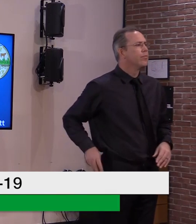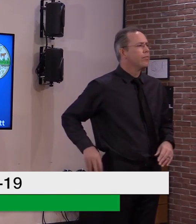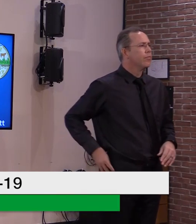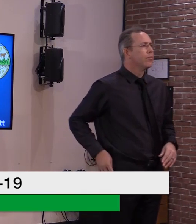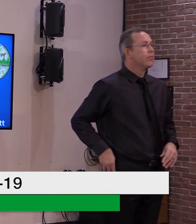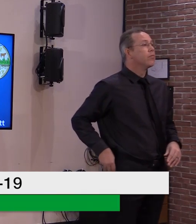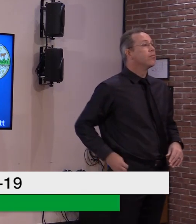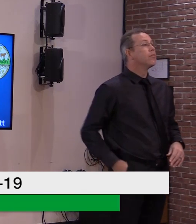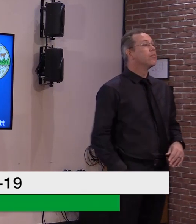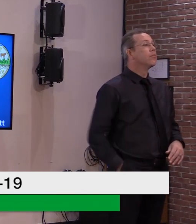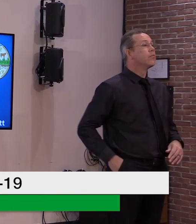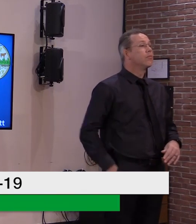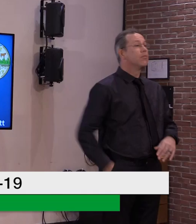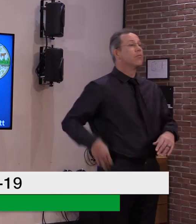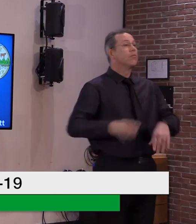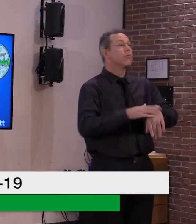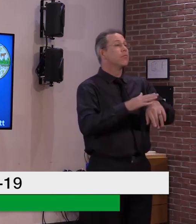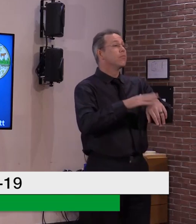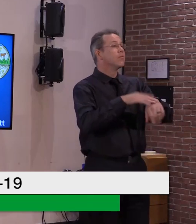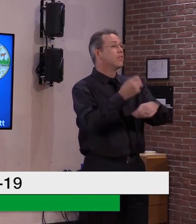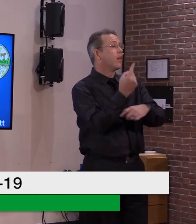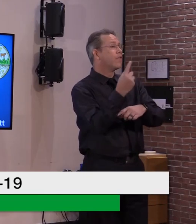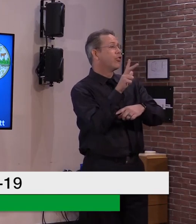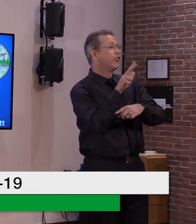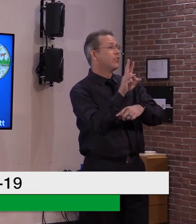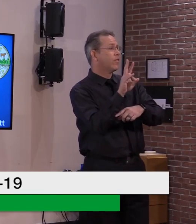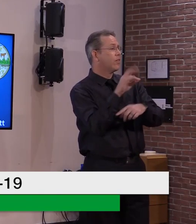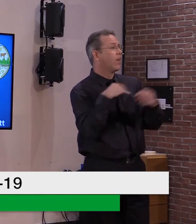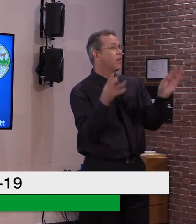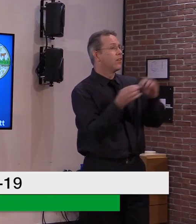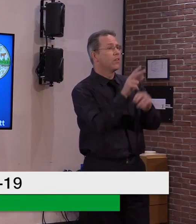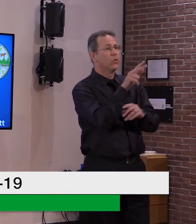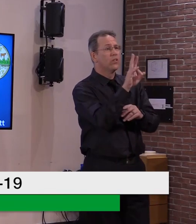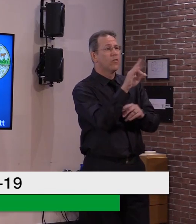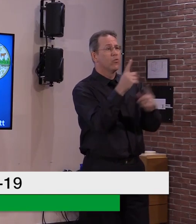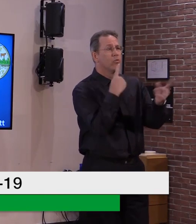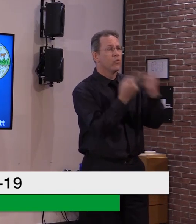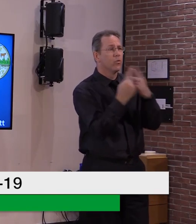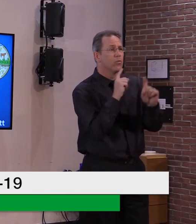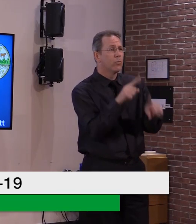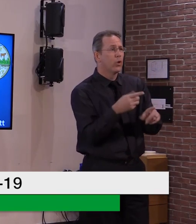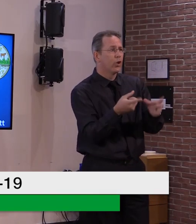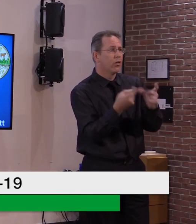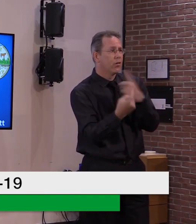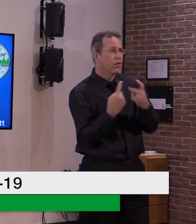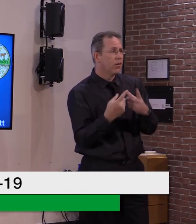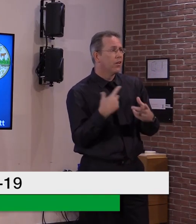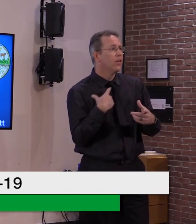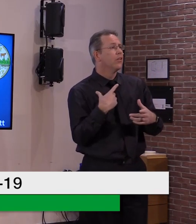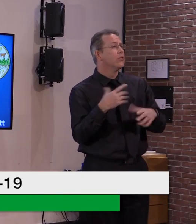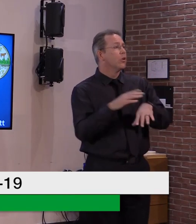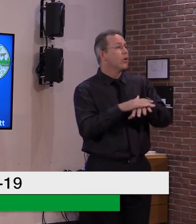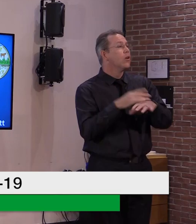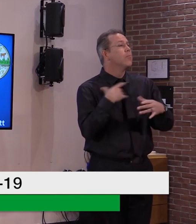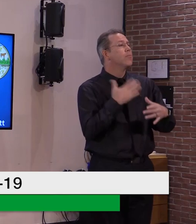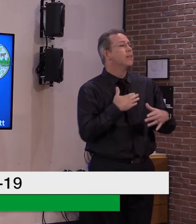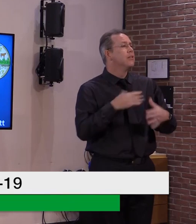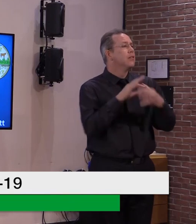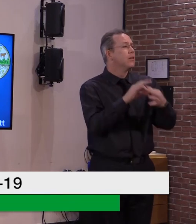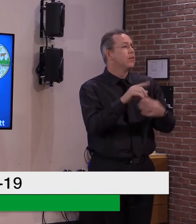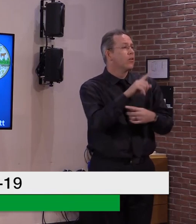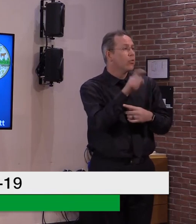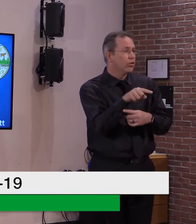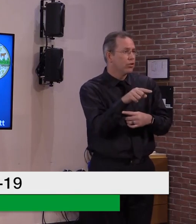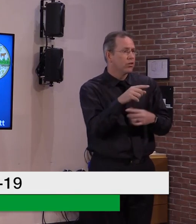please remember try to keep it to one or two questions and if you do have questions about data needs you can bring those to me separately